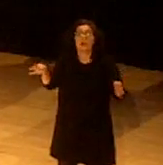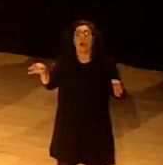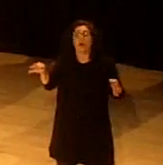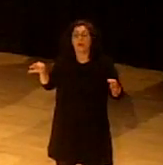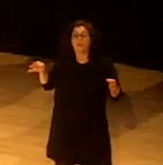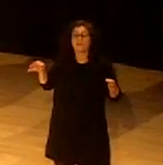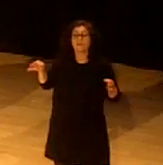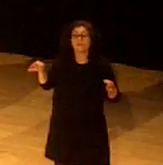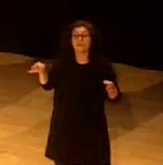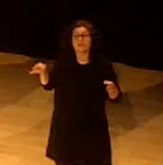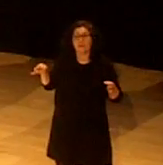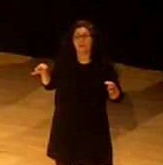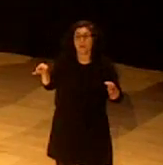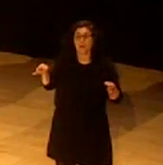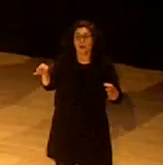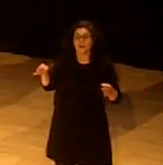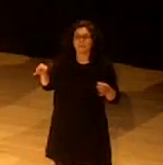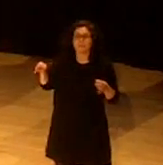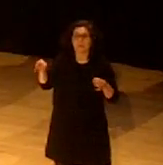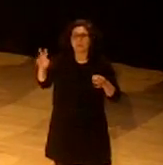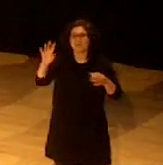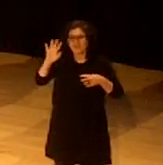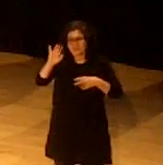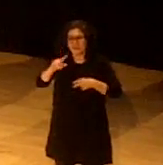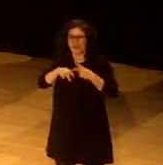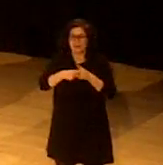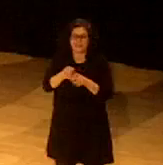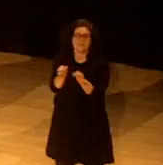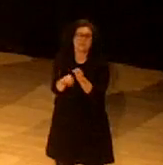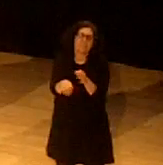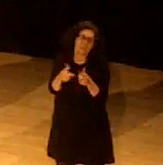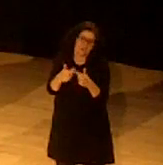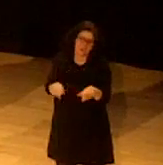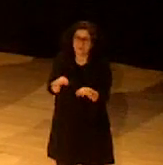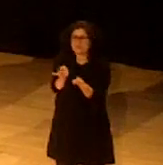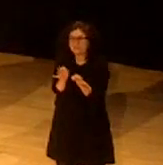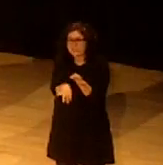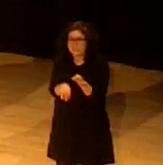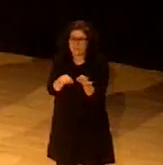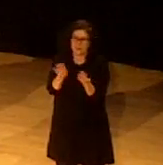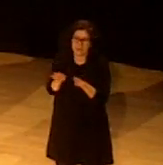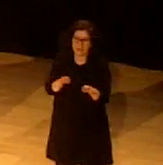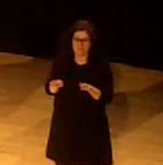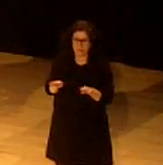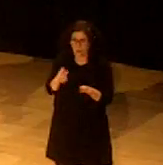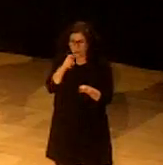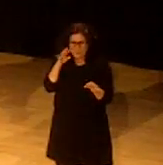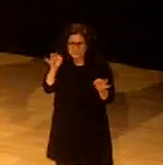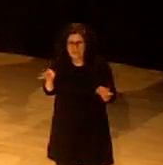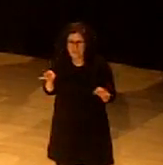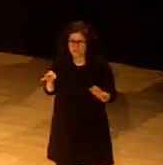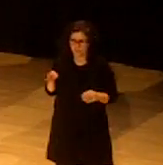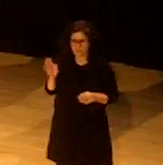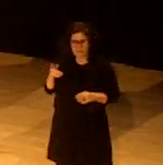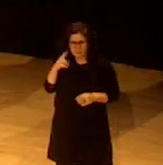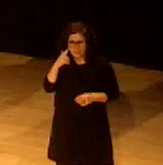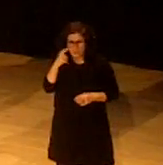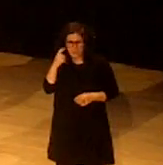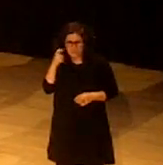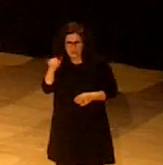the benefit of reductionist language and reductionist behavior is something that we don't question. You have